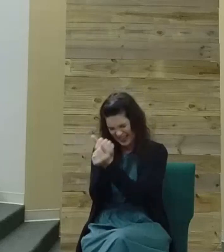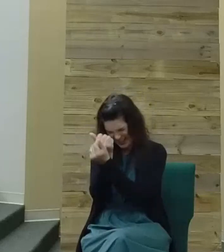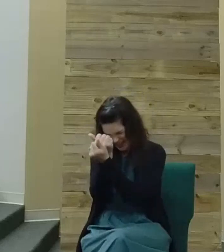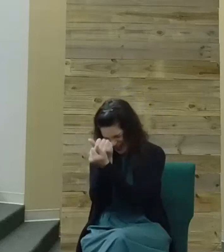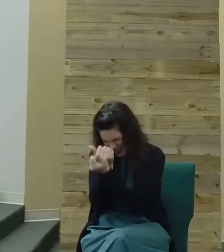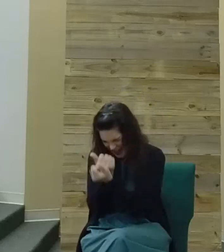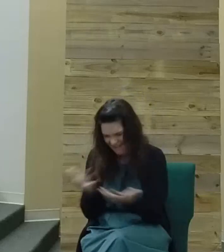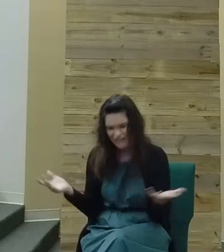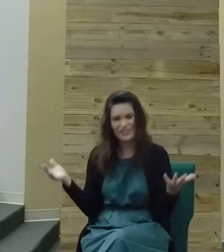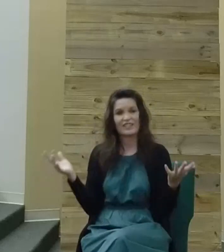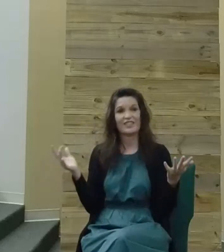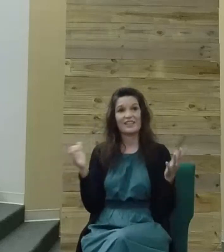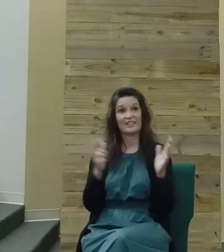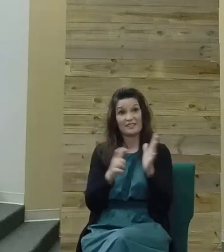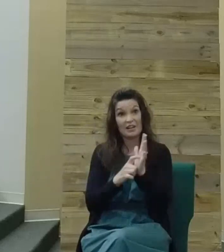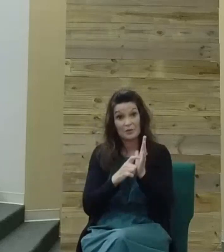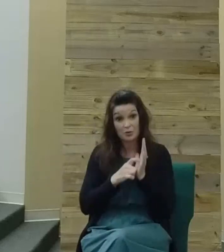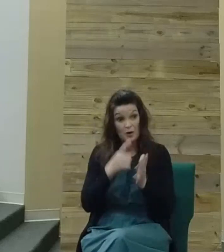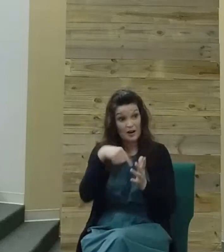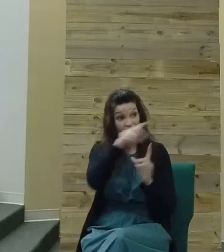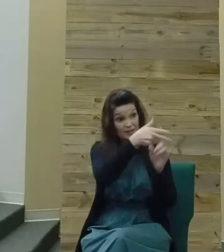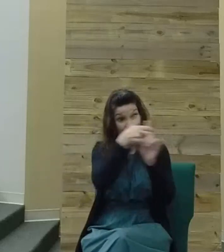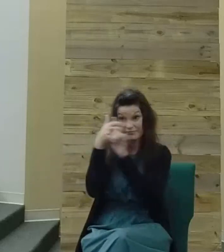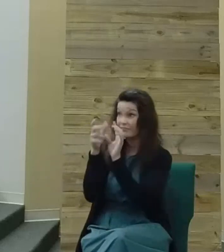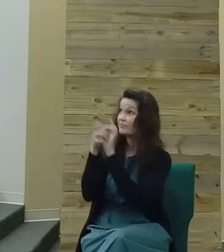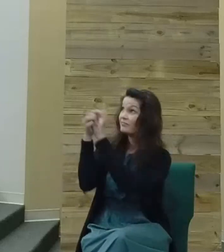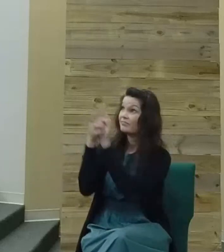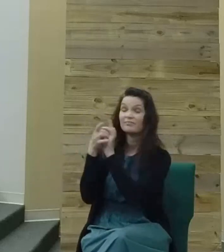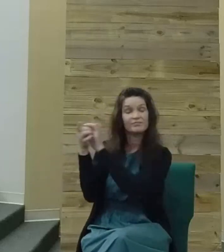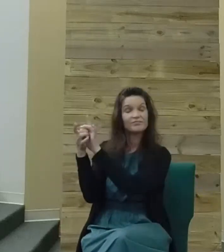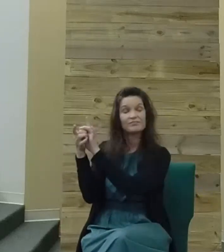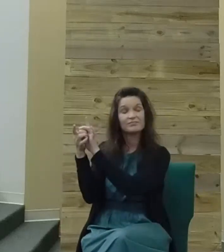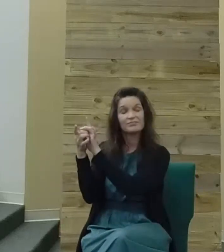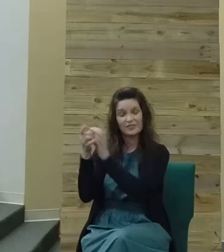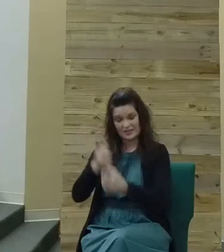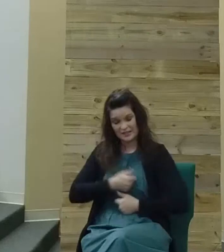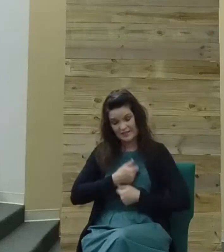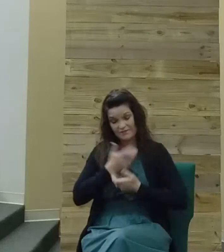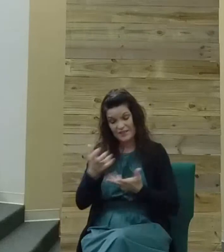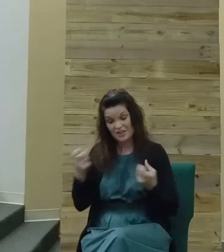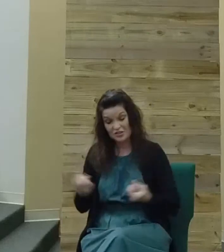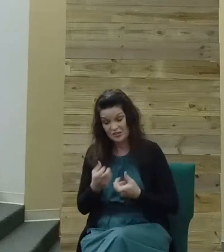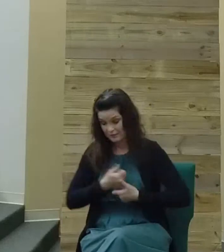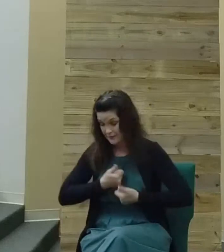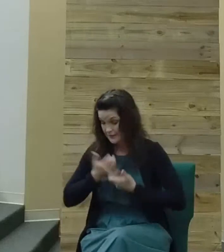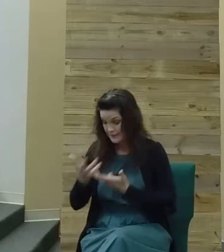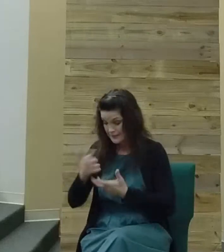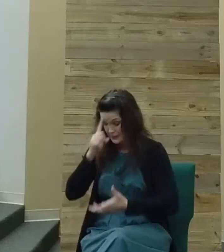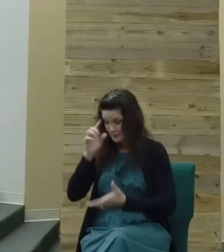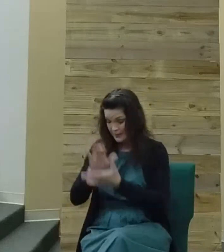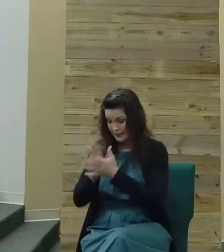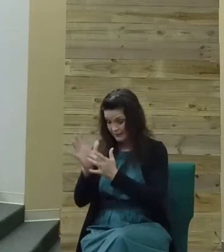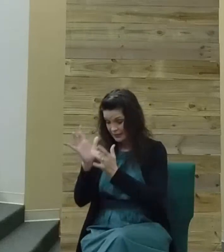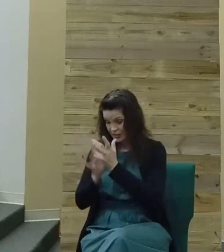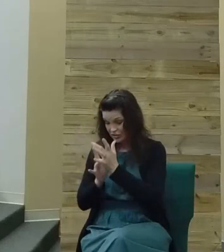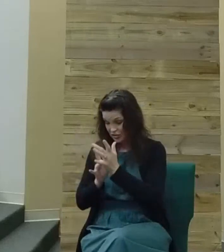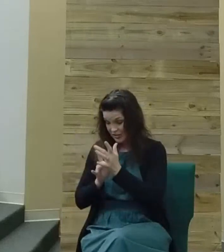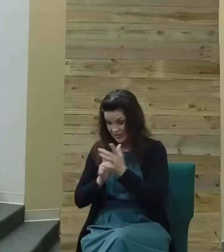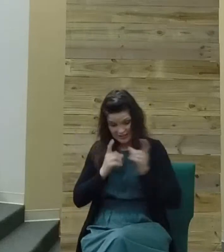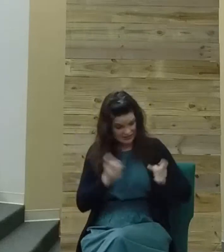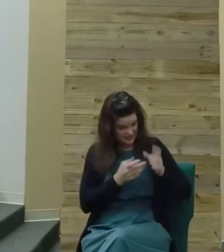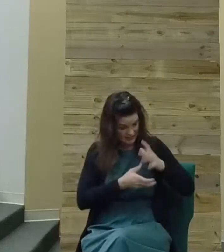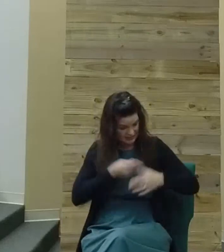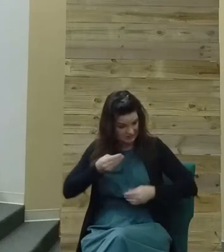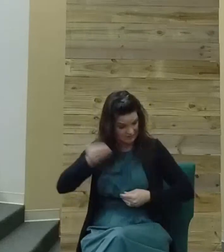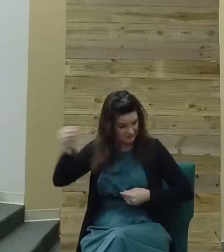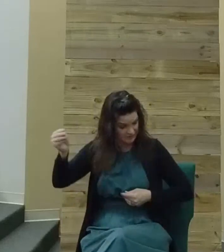He's done everything that has to be done to bring you into a right relationship with him. Confess your sin. Believe that Jesus took your sin, that